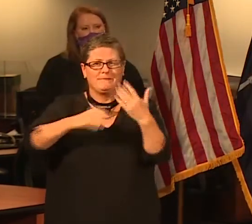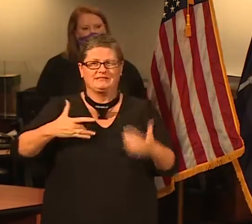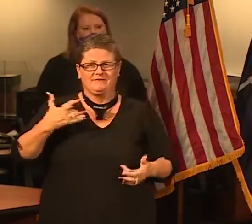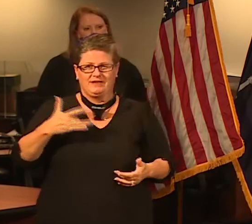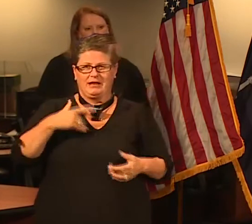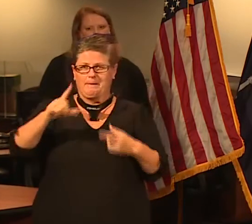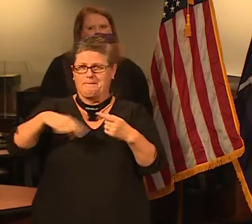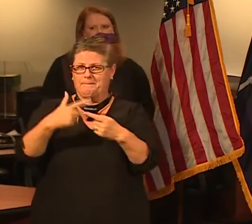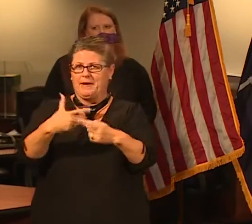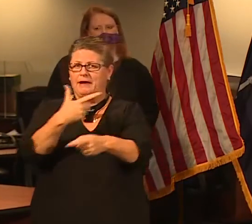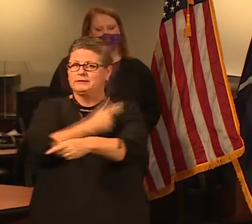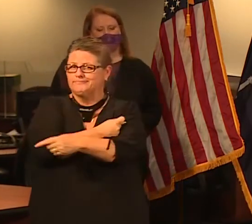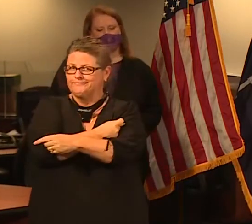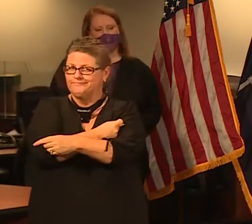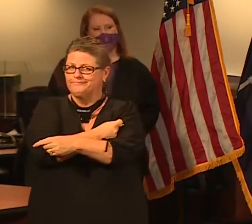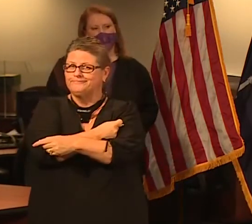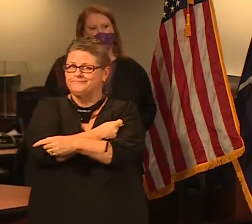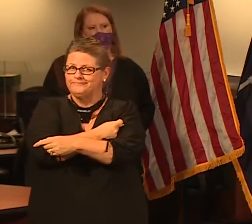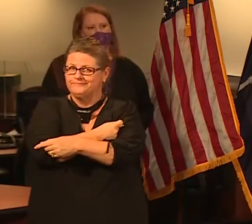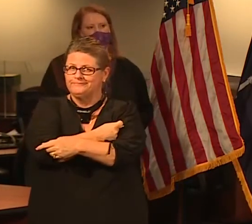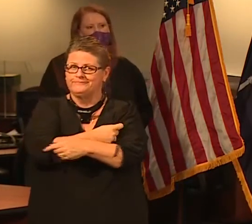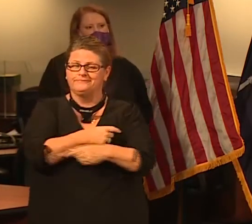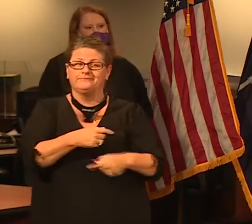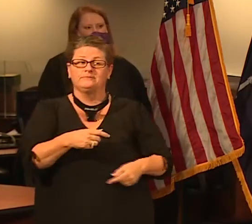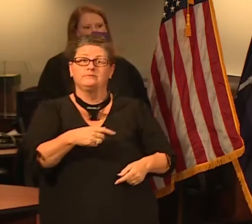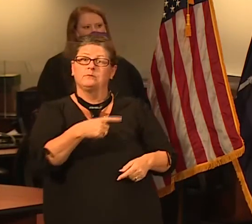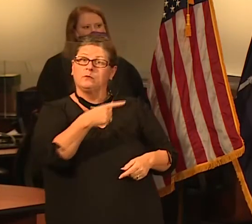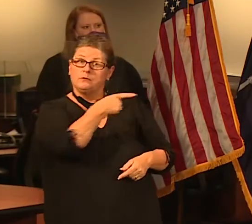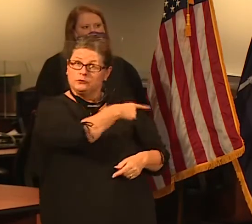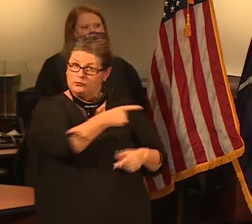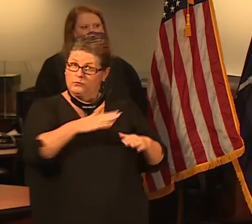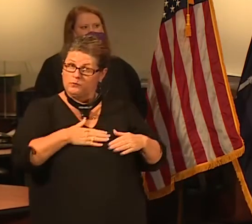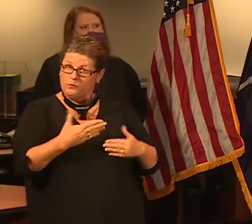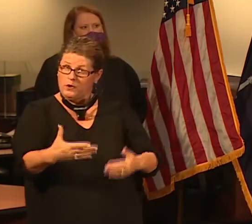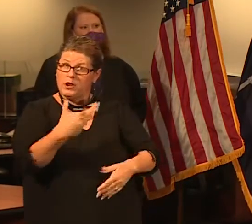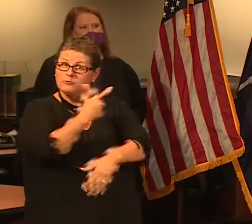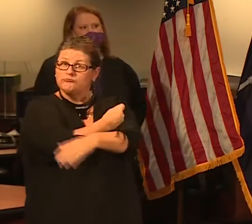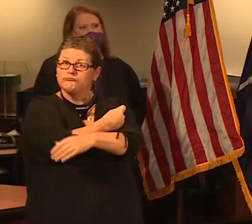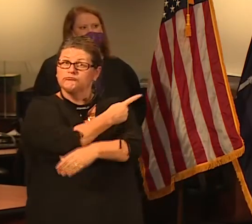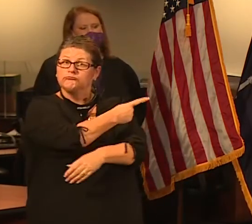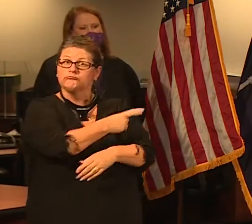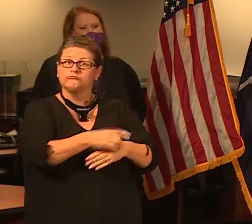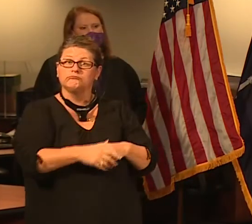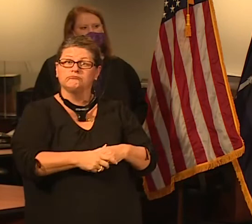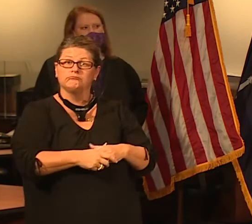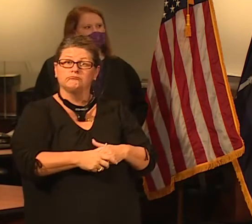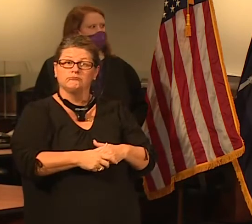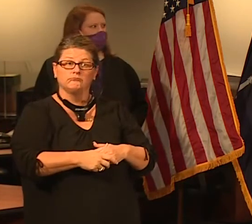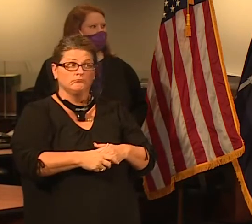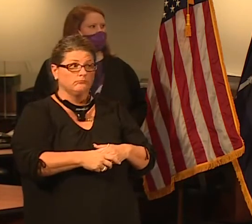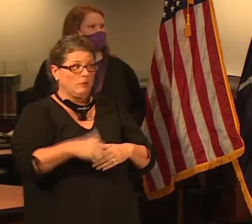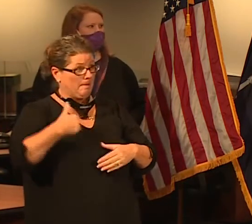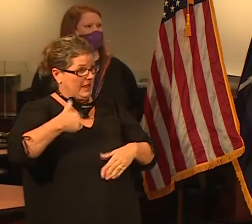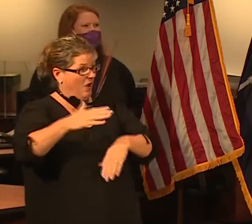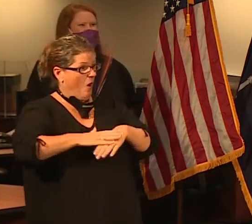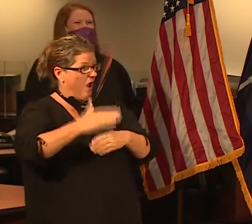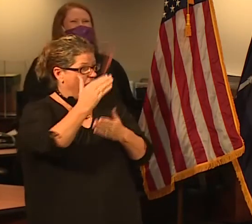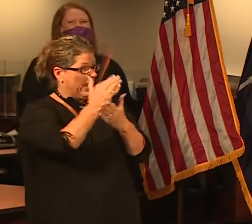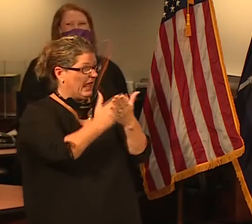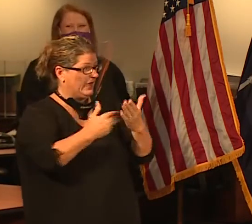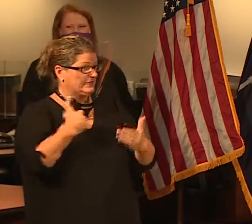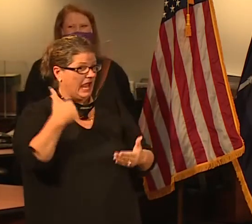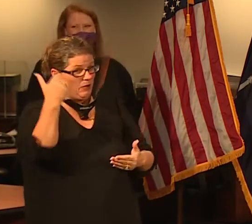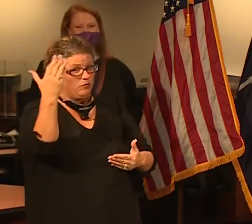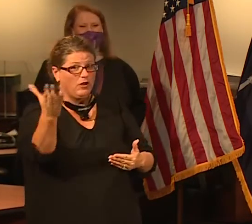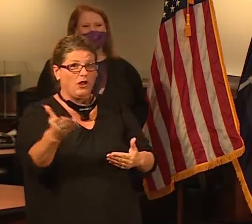is available, and if you can take it, would you? I don't know if I'll be one that's on the list to take it. When it's 'cause this